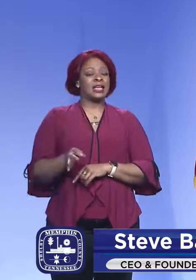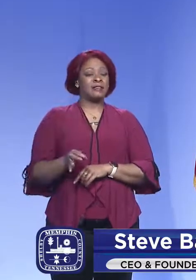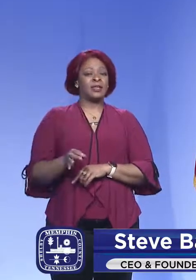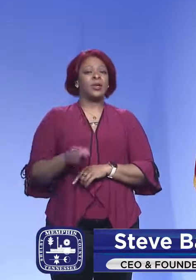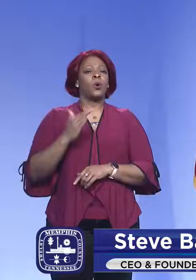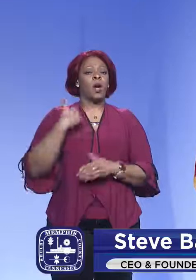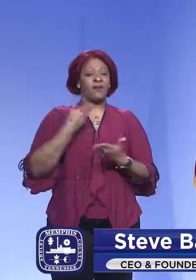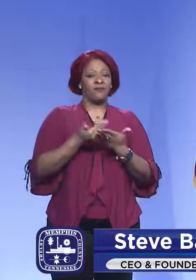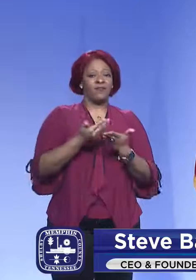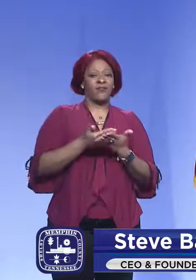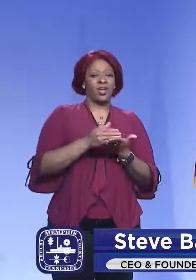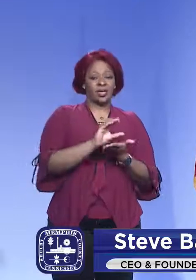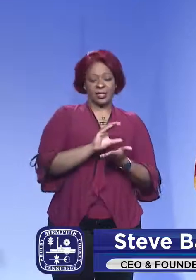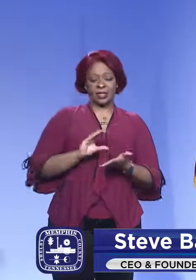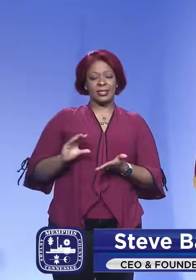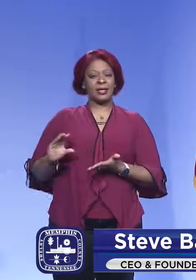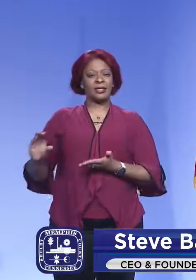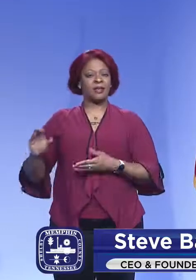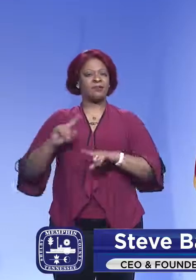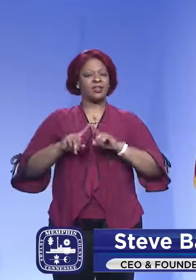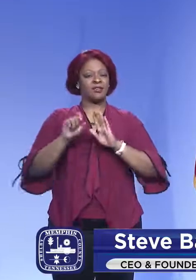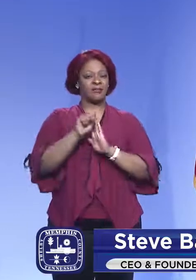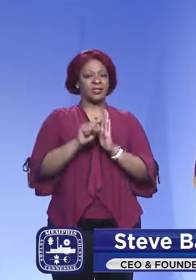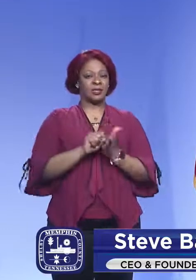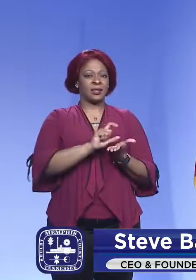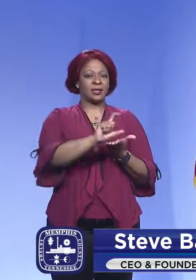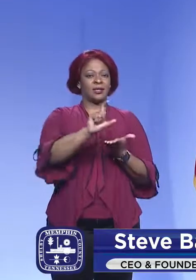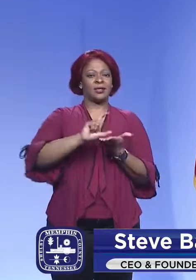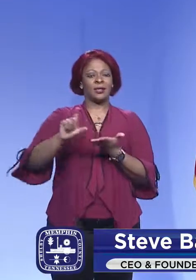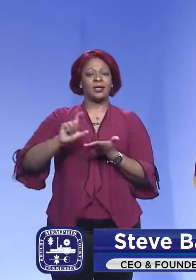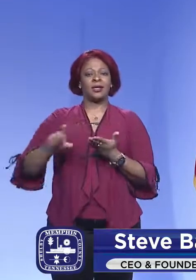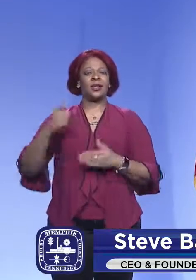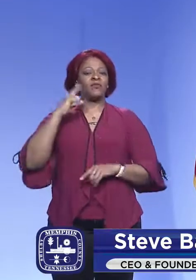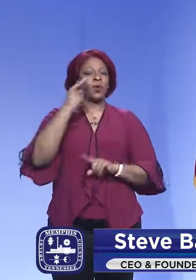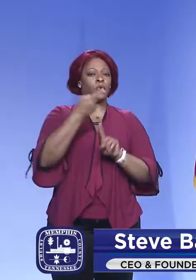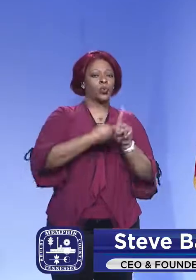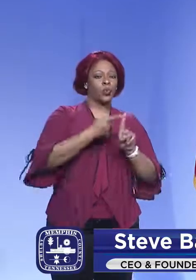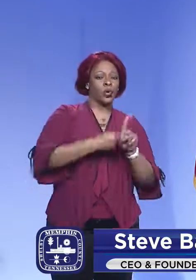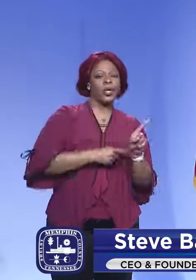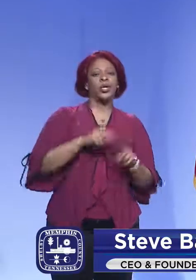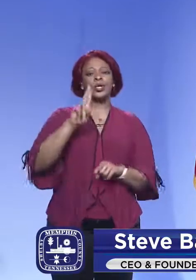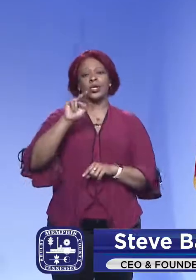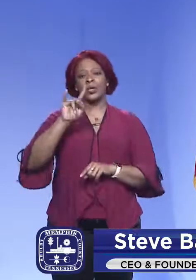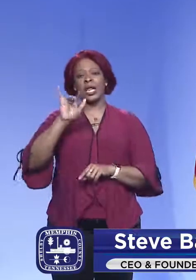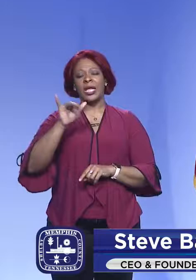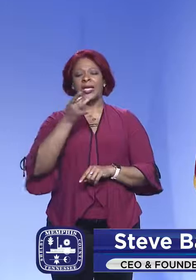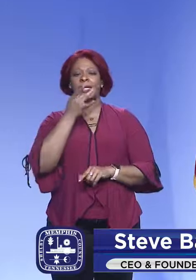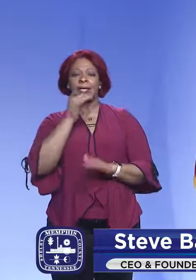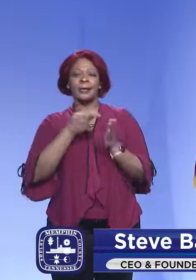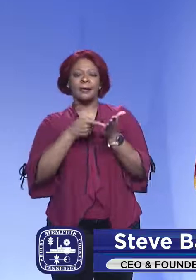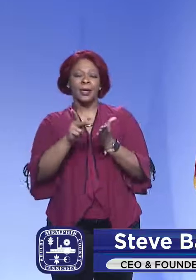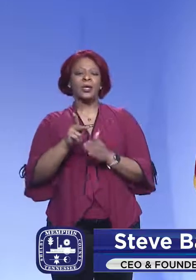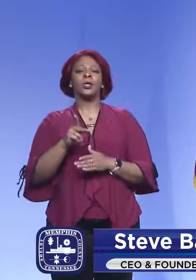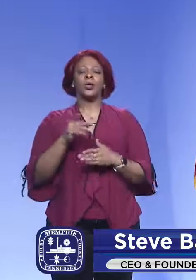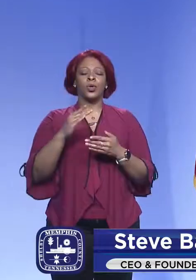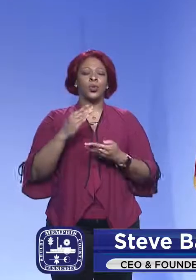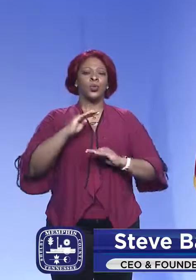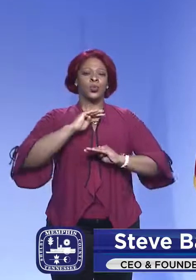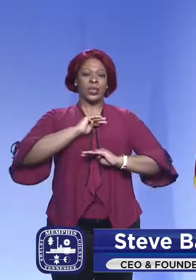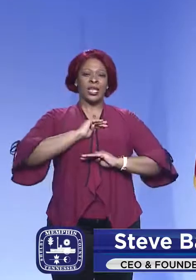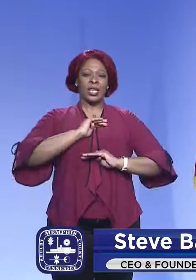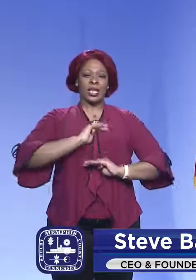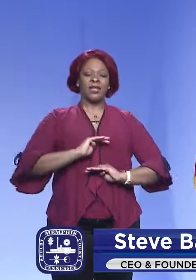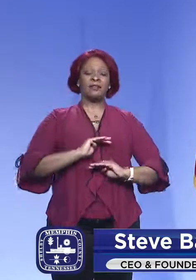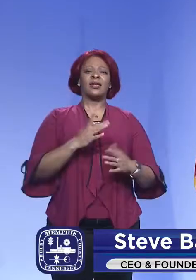aside funds for all of the states for rent and utility relief. However, I